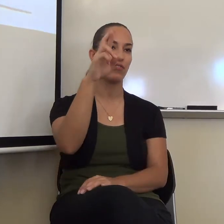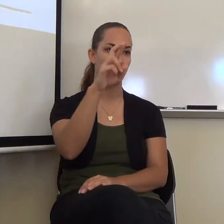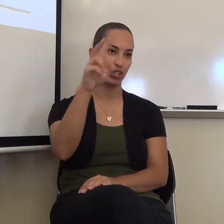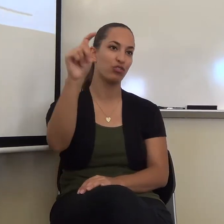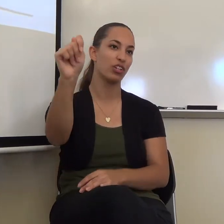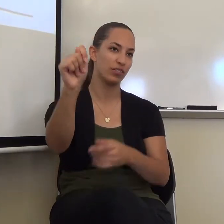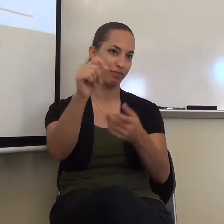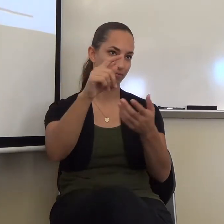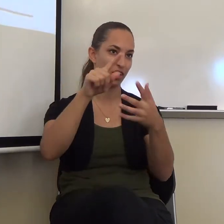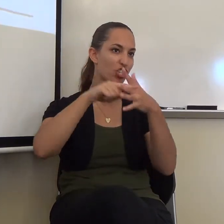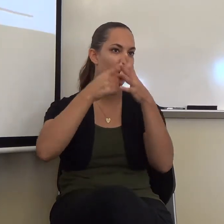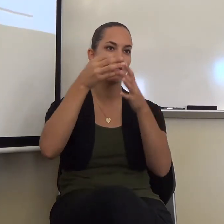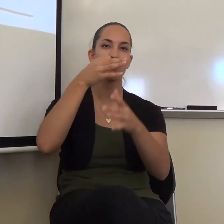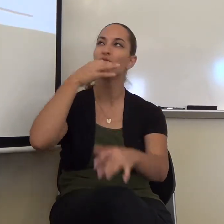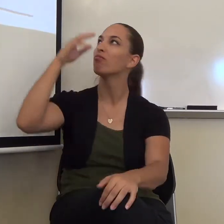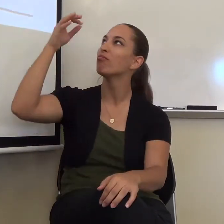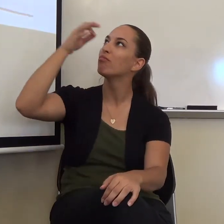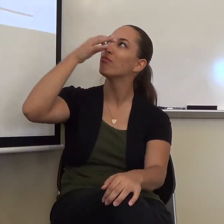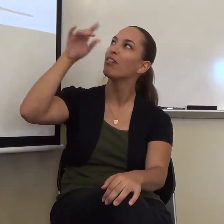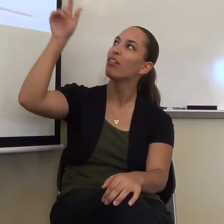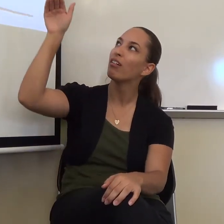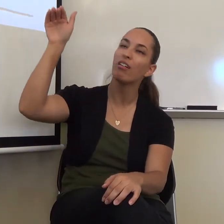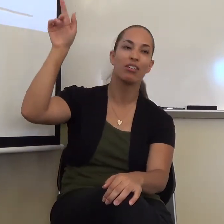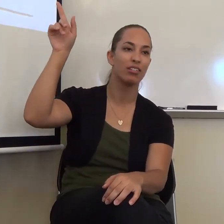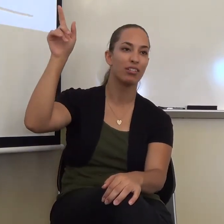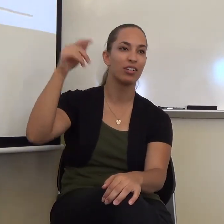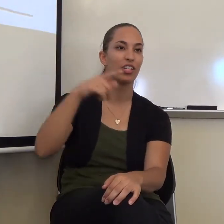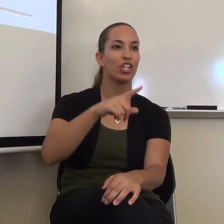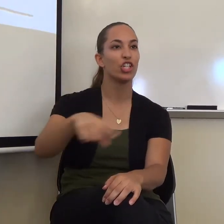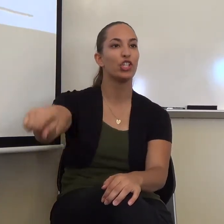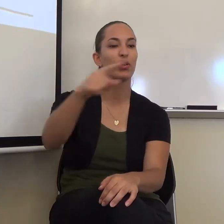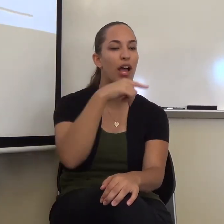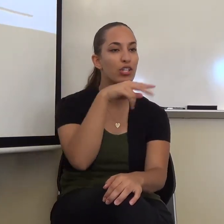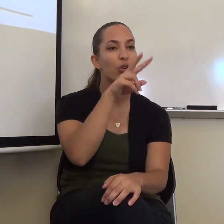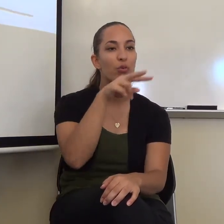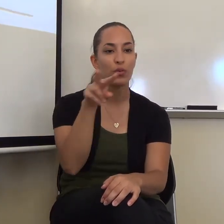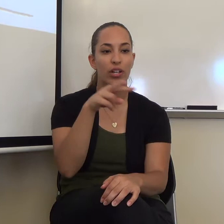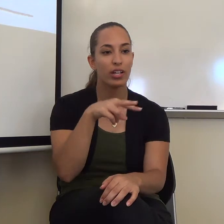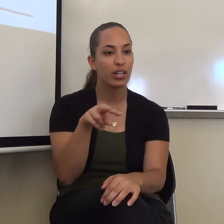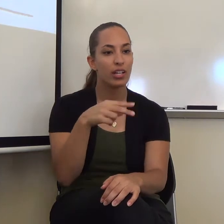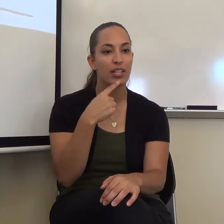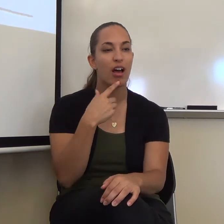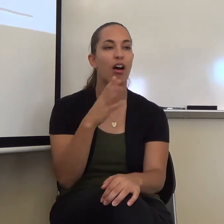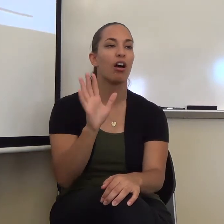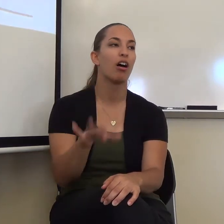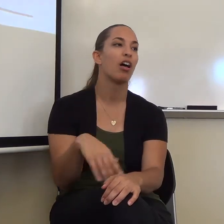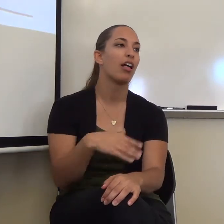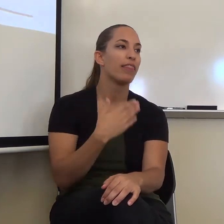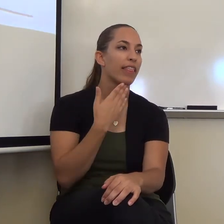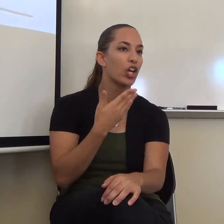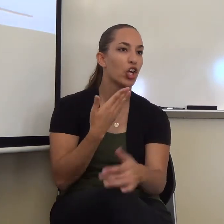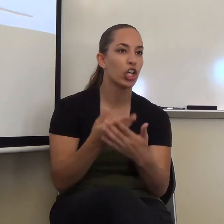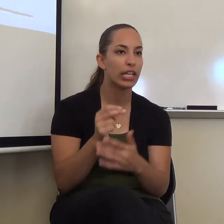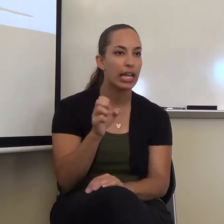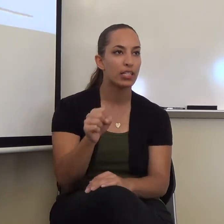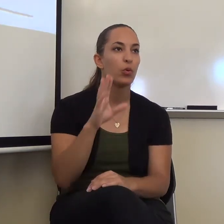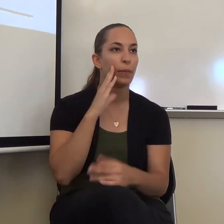say, this is, thank goodness, this is going to be easy to read, right? Okay. Most people know